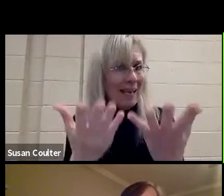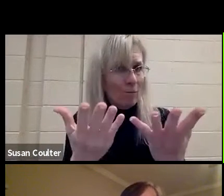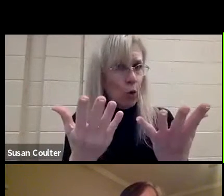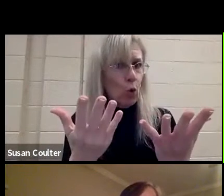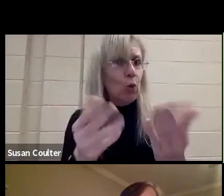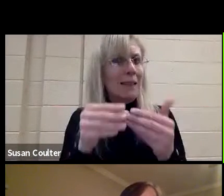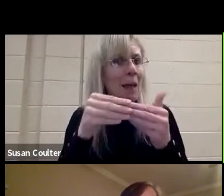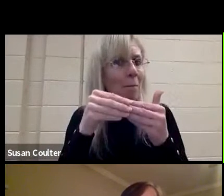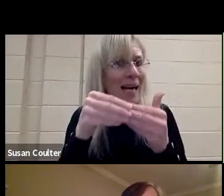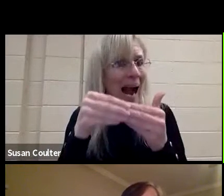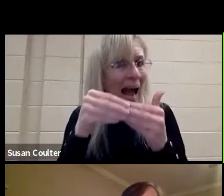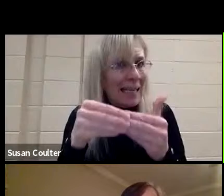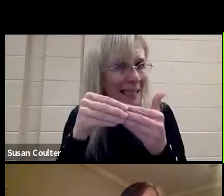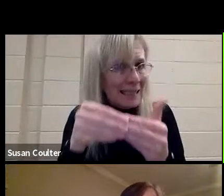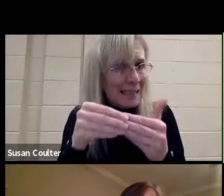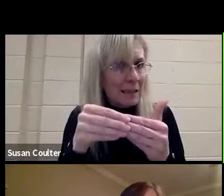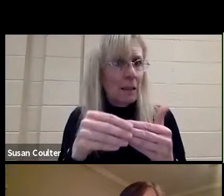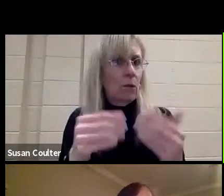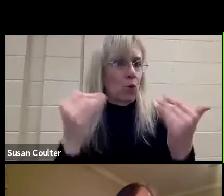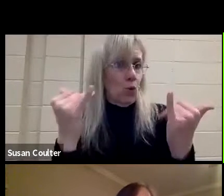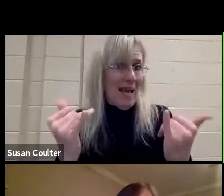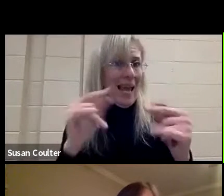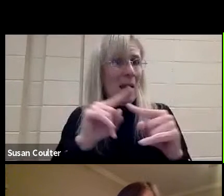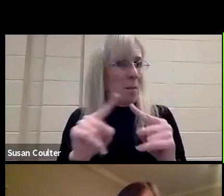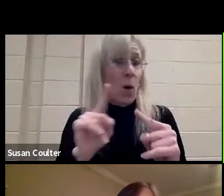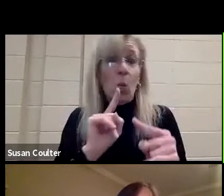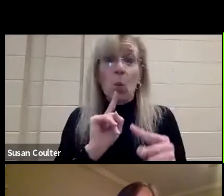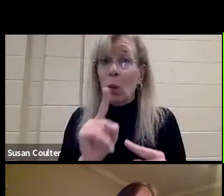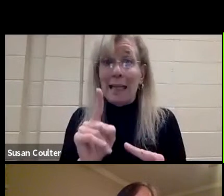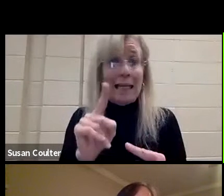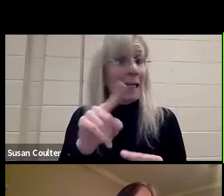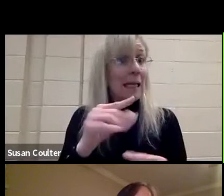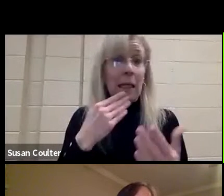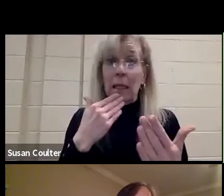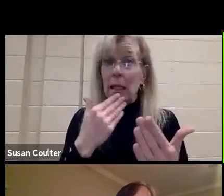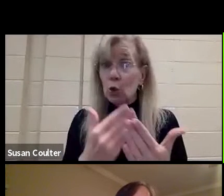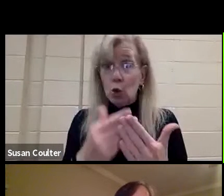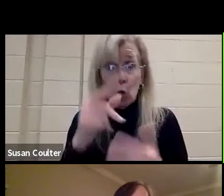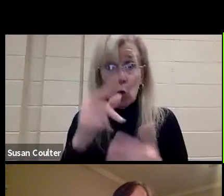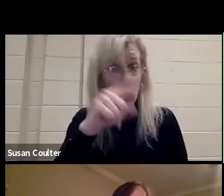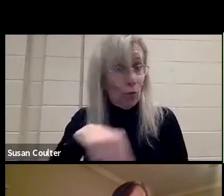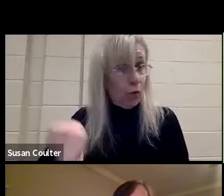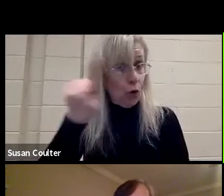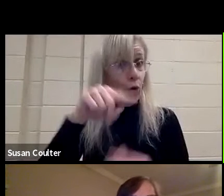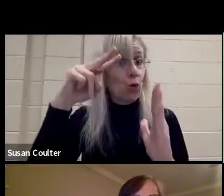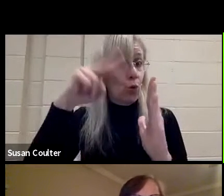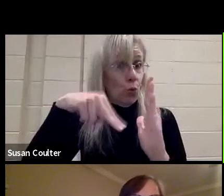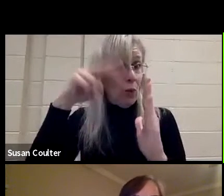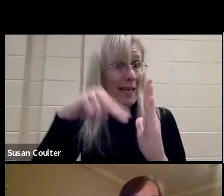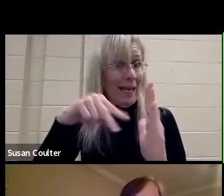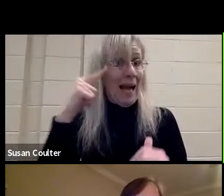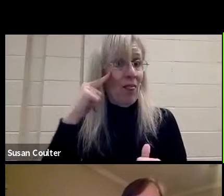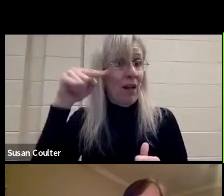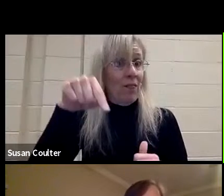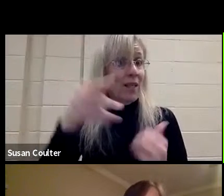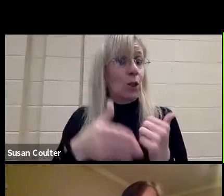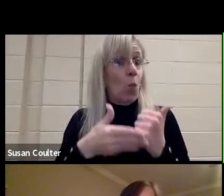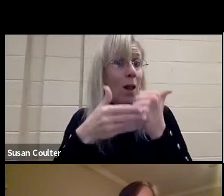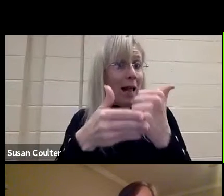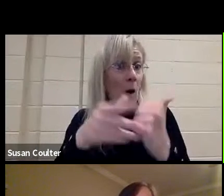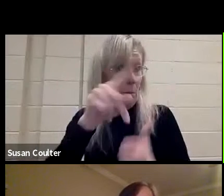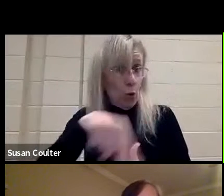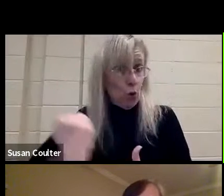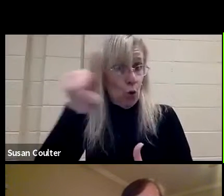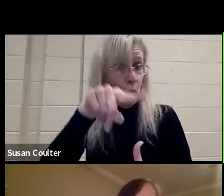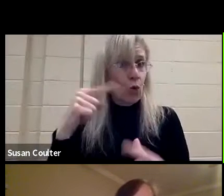I give you some guidance today, but really it's good for you to read. I think this